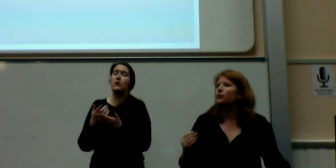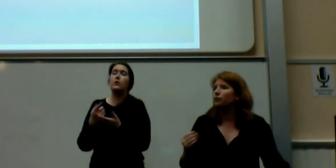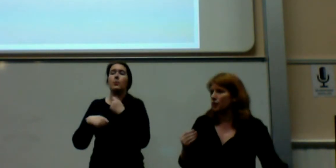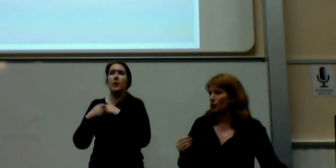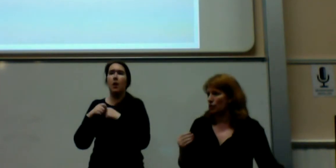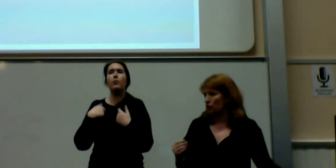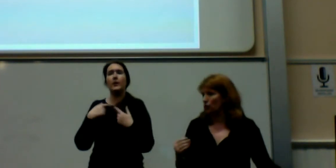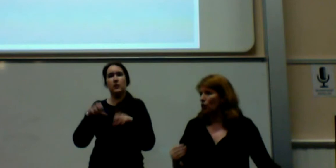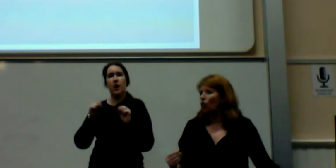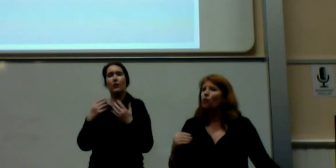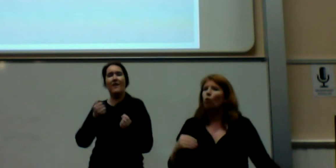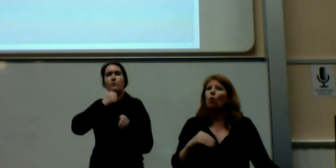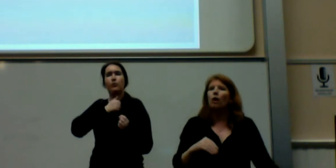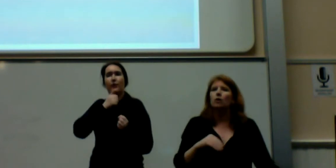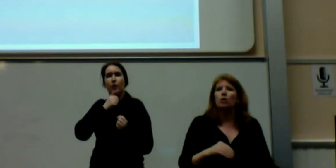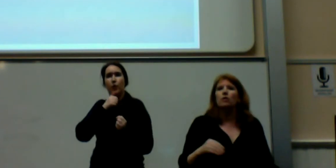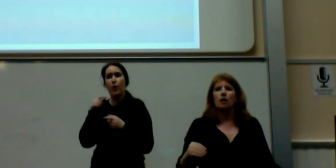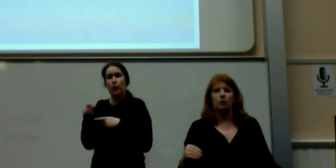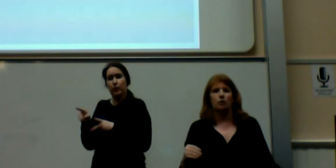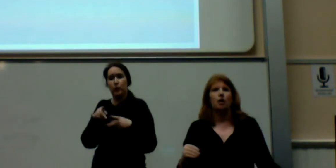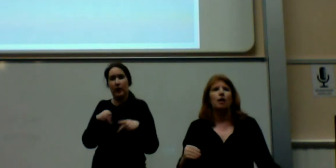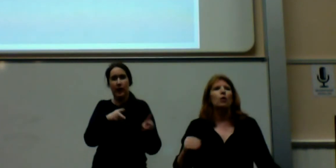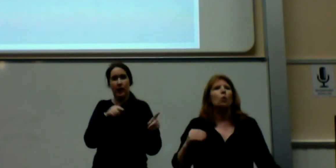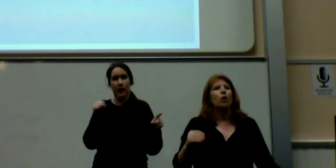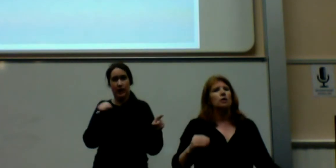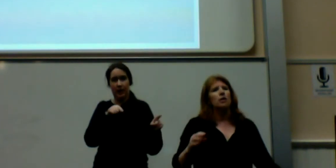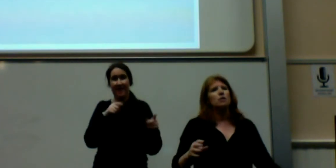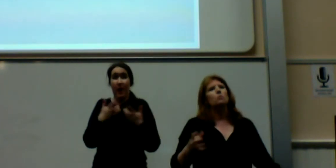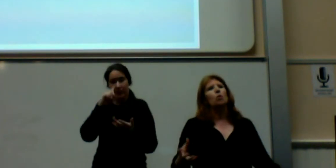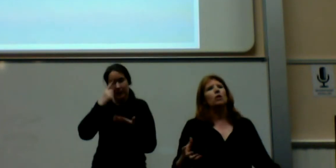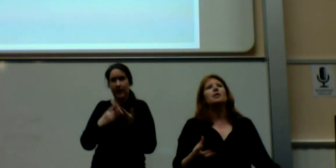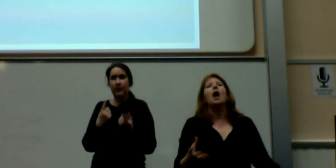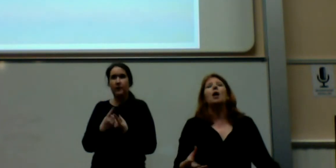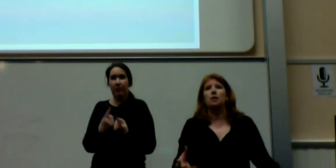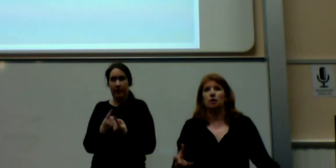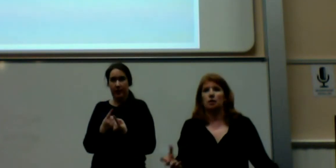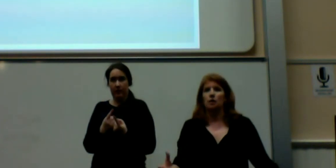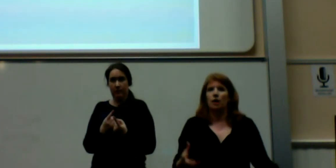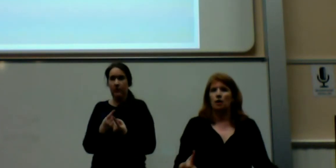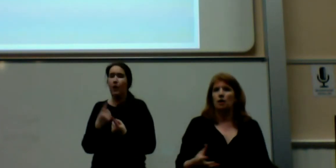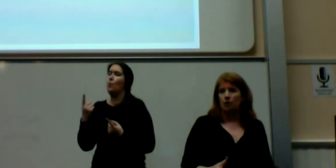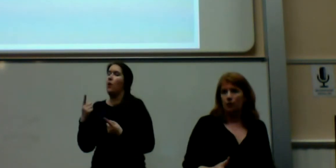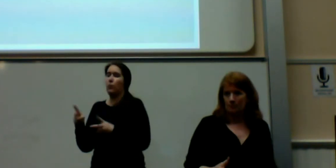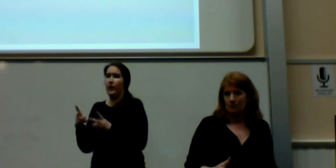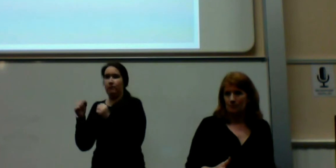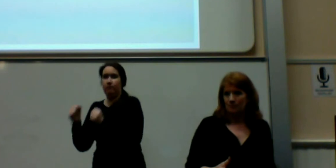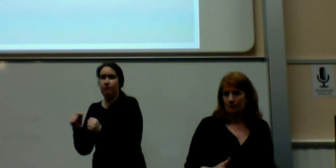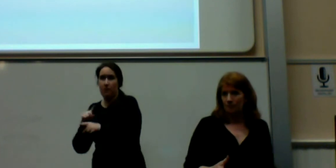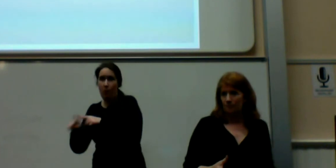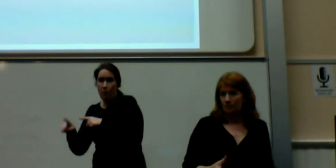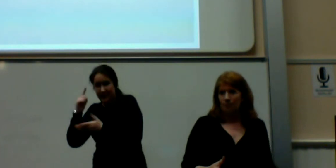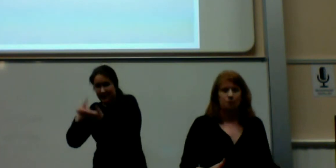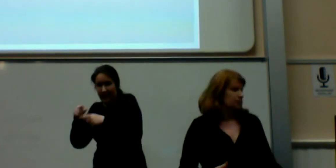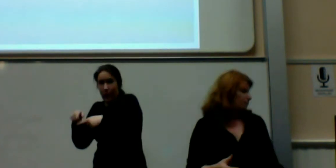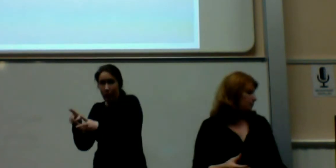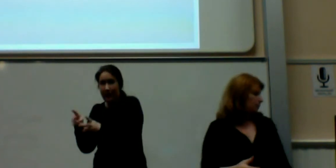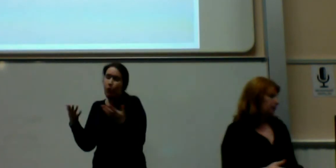have preferences for one or the other, that one is more dominant than another.